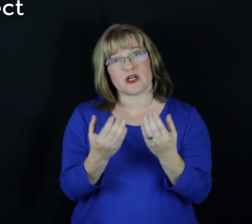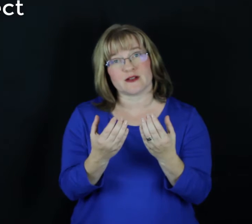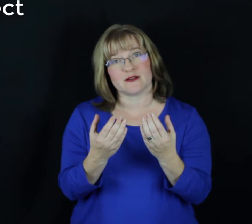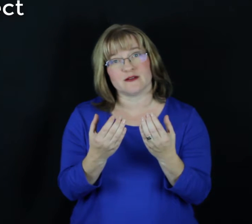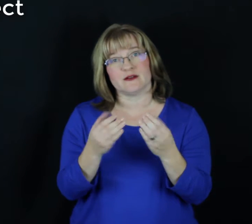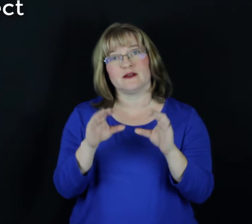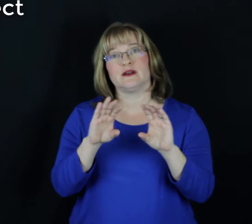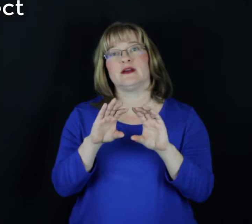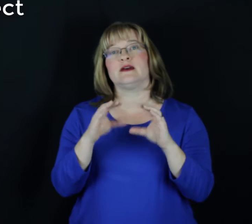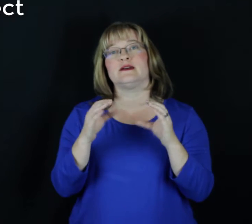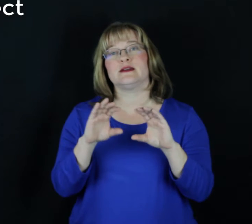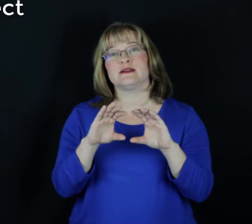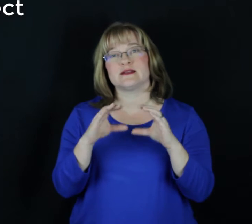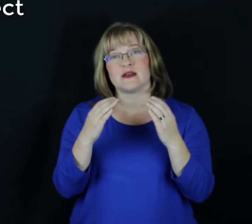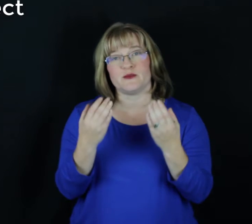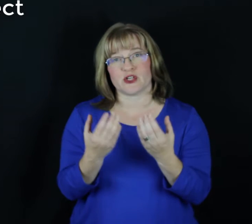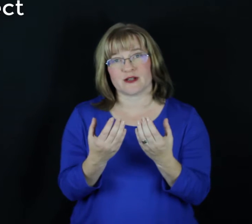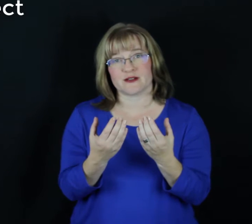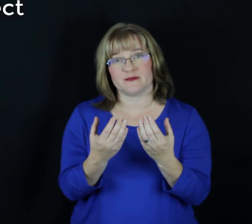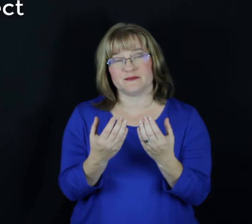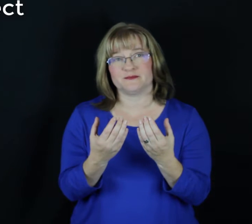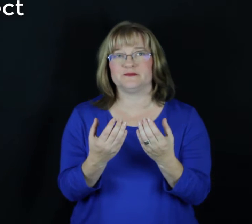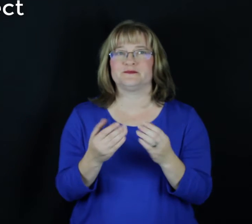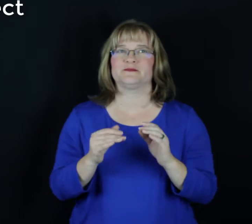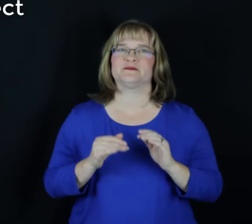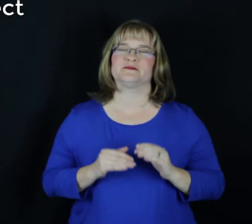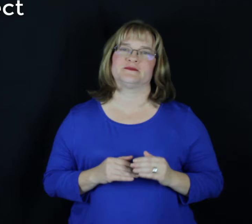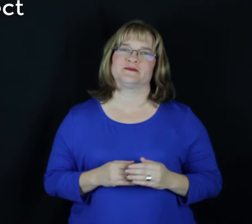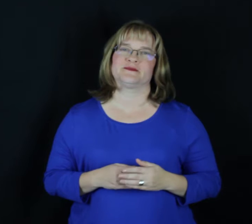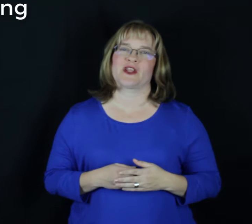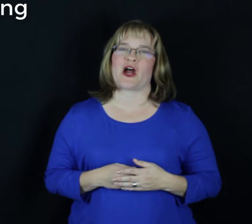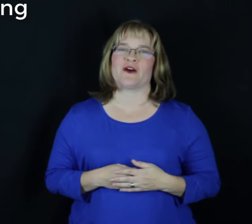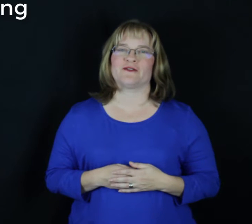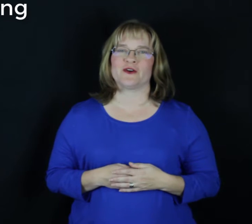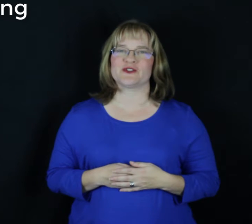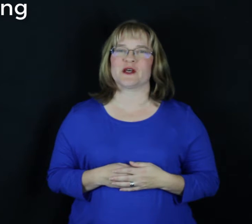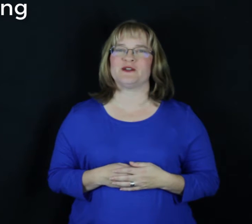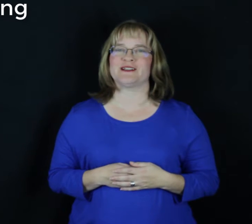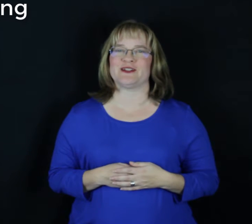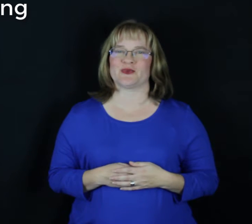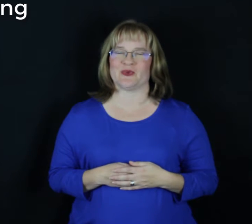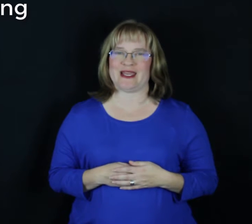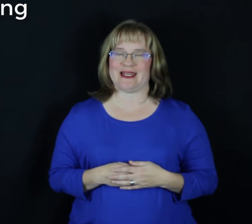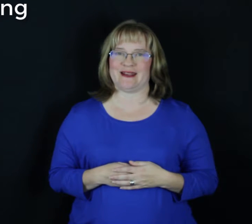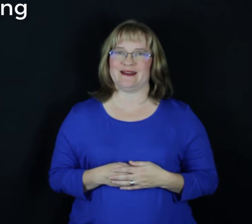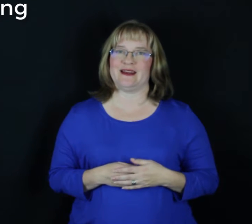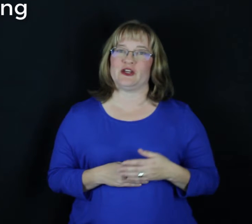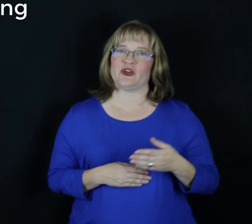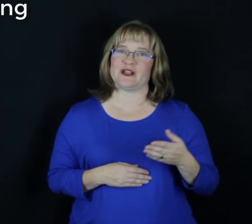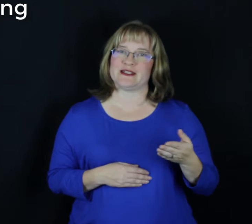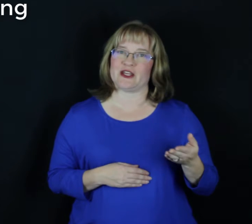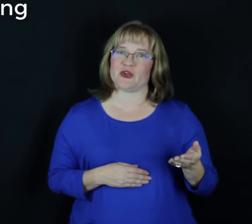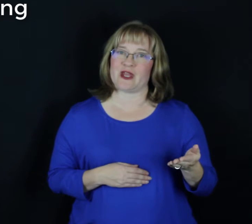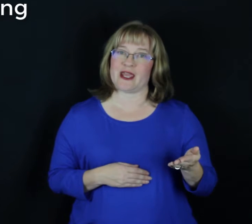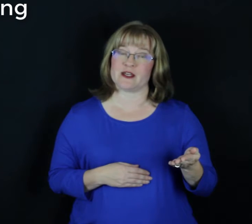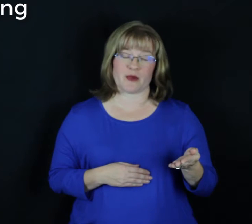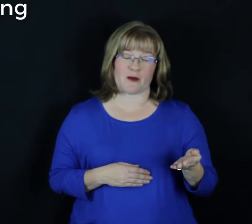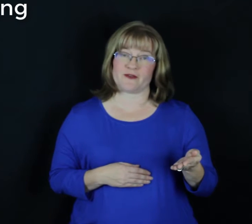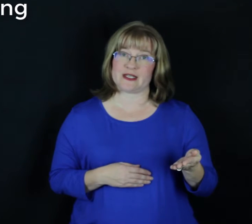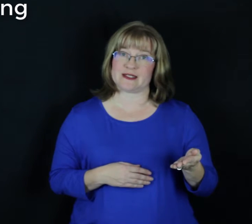Subject, subject. Our first subject is reading. You're going to take your hand, palm facing